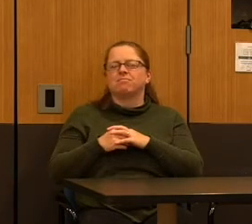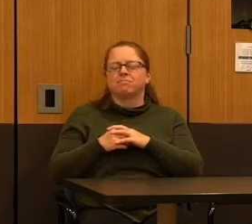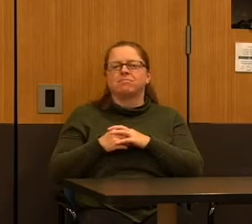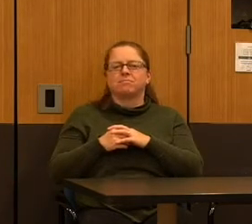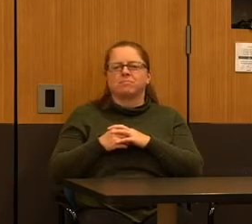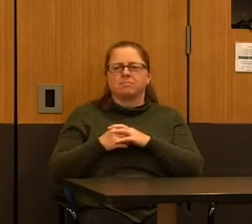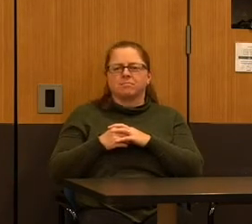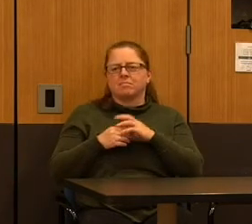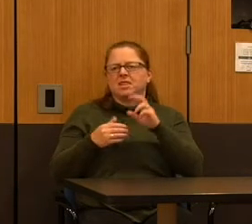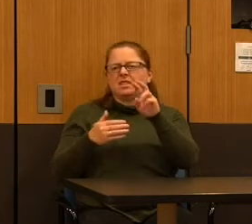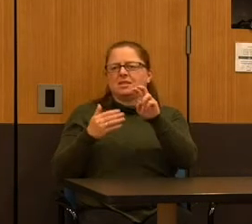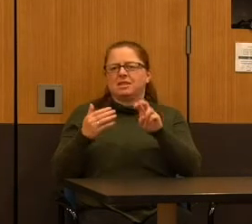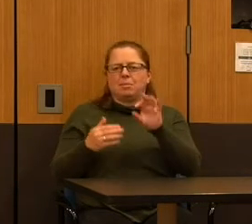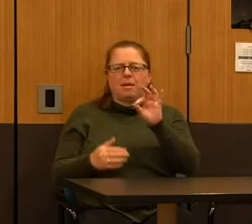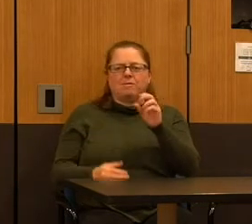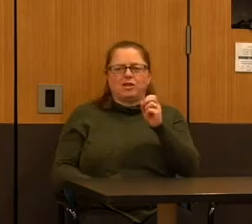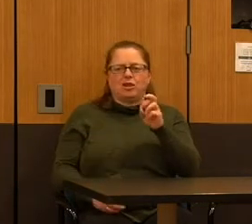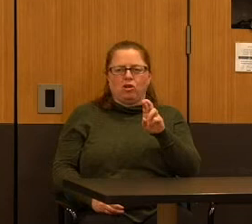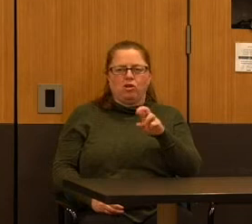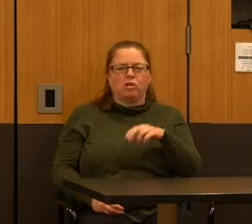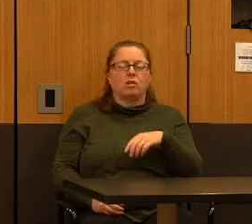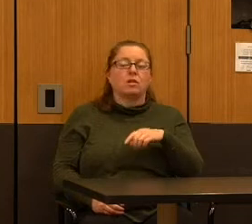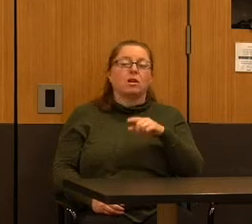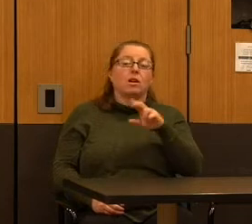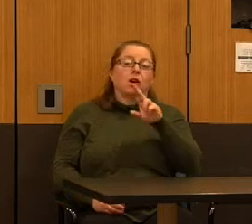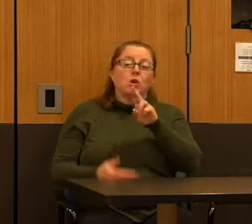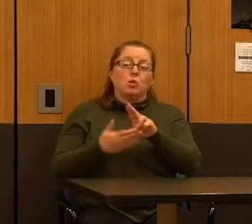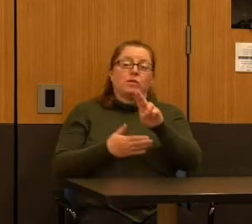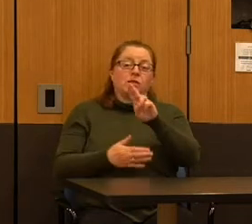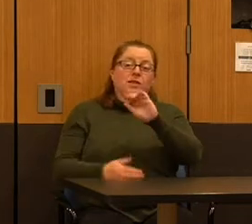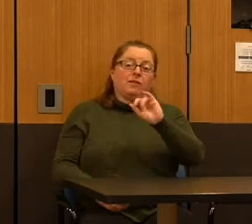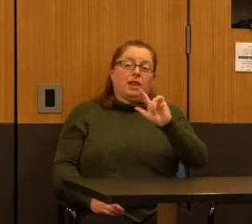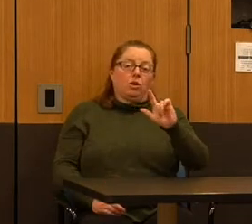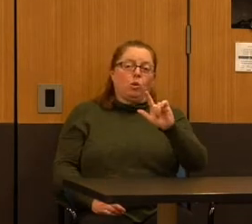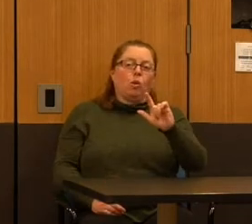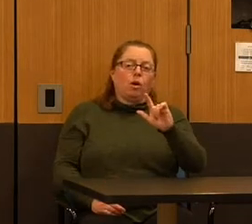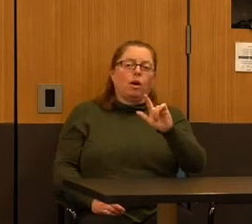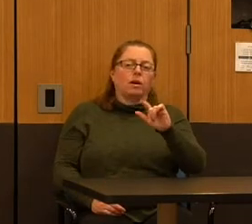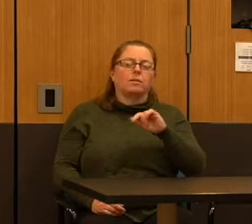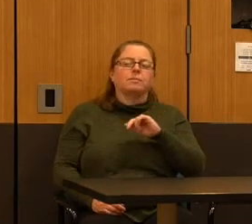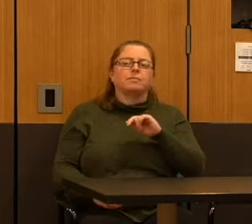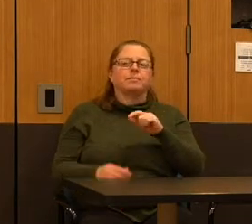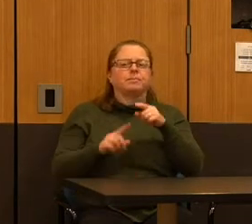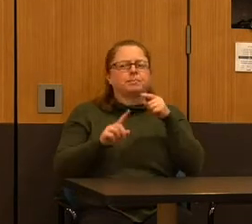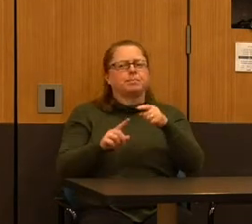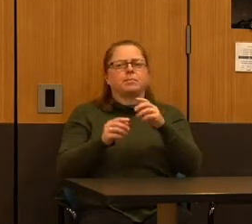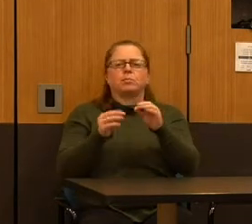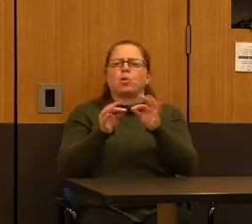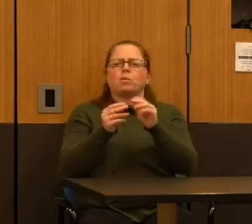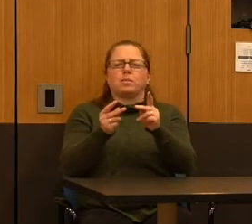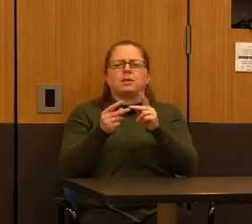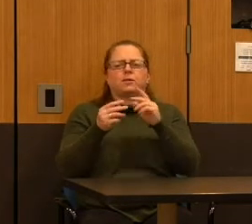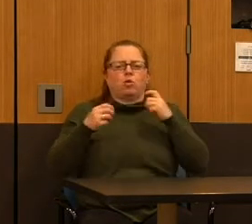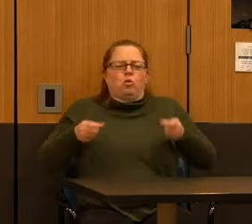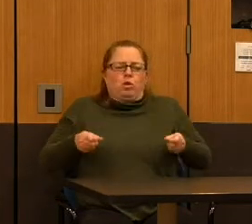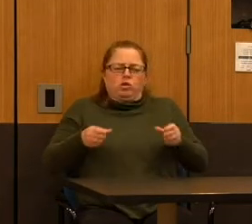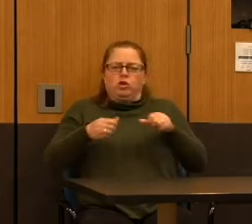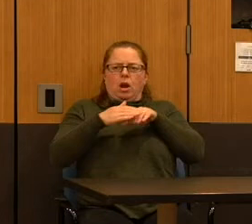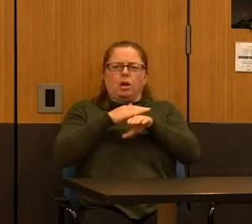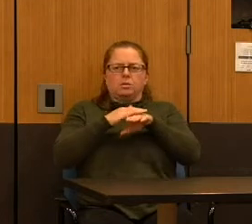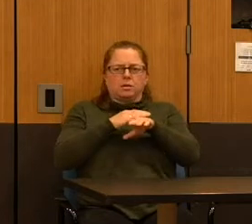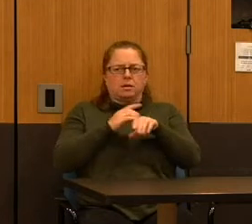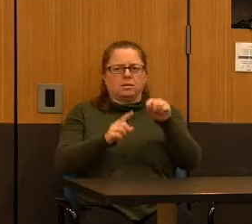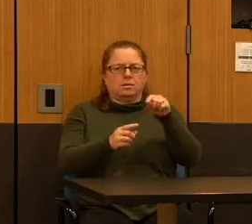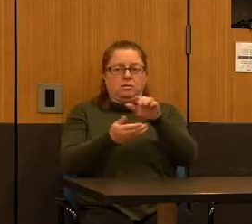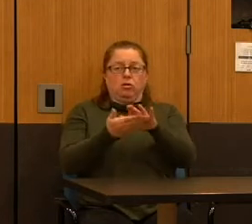is the University of Illinois at Urbana-Champaign, like a key site for wheelchair access in particular, as one of many